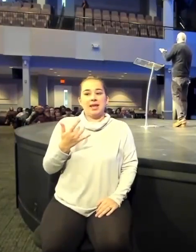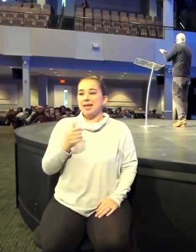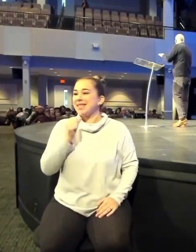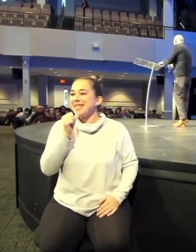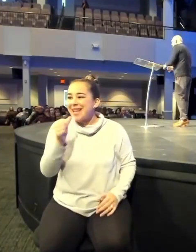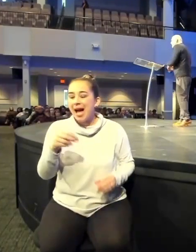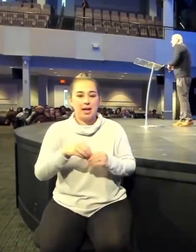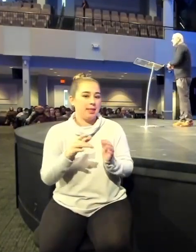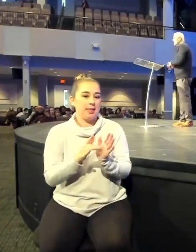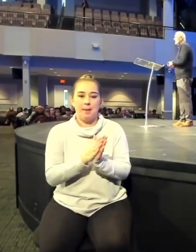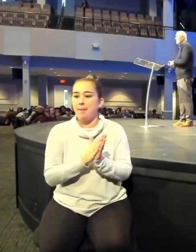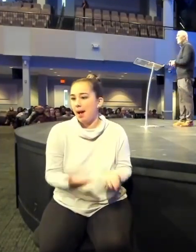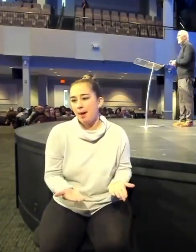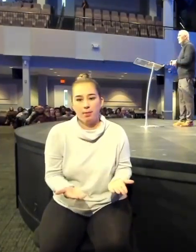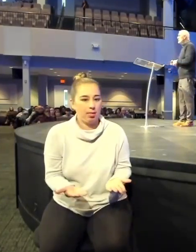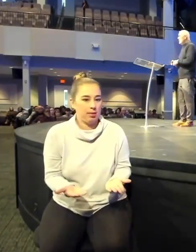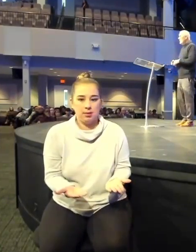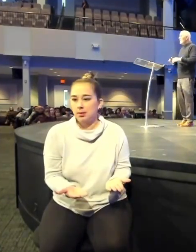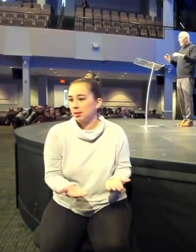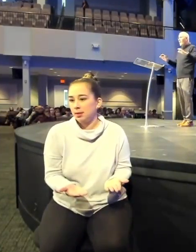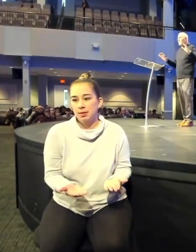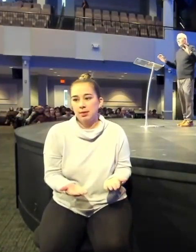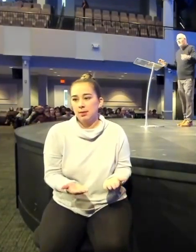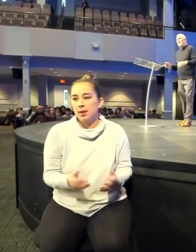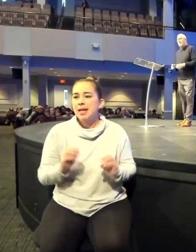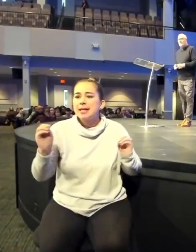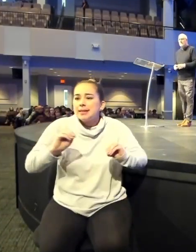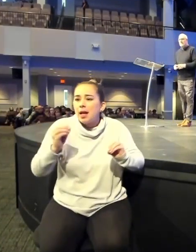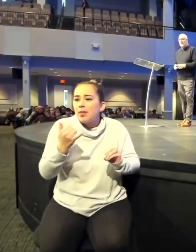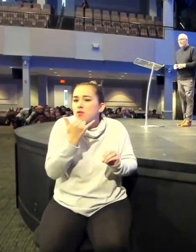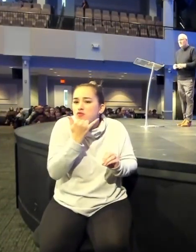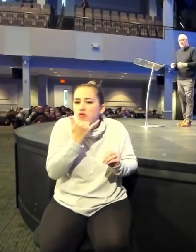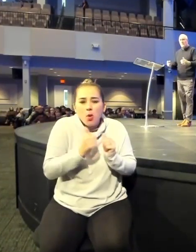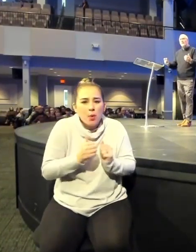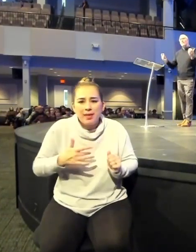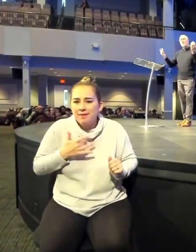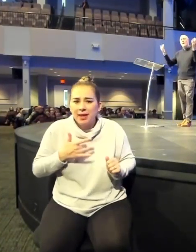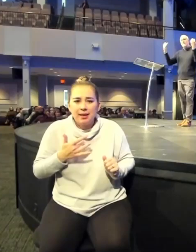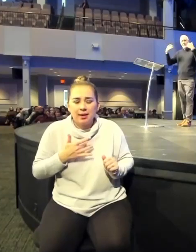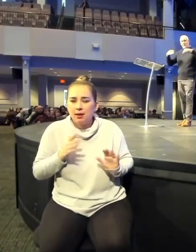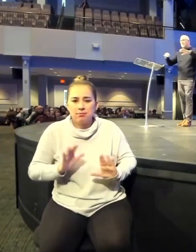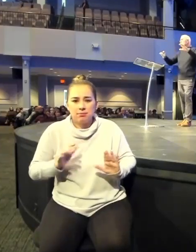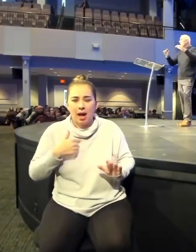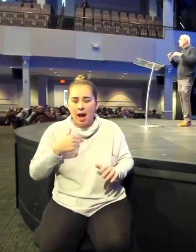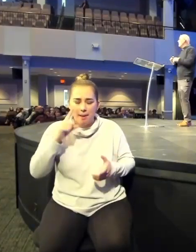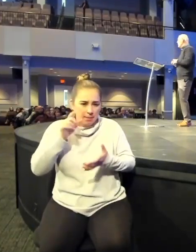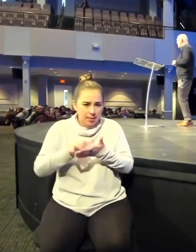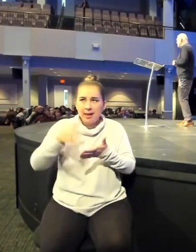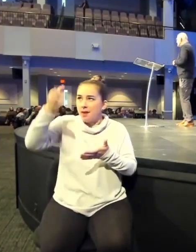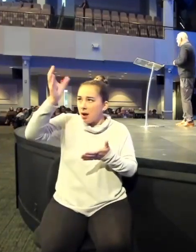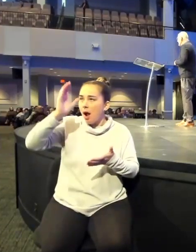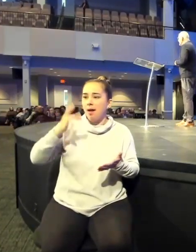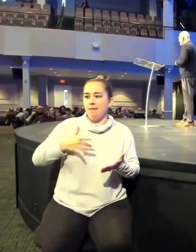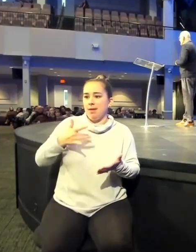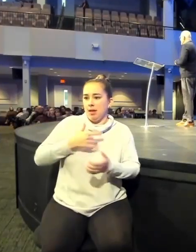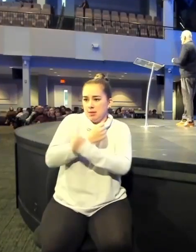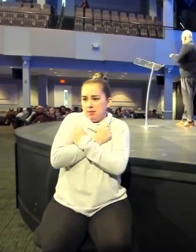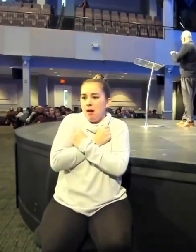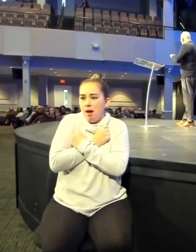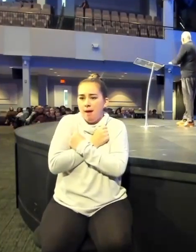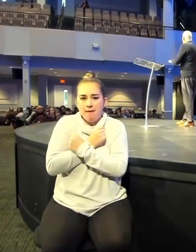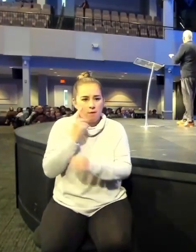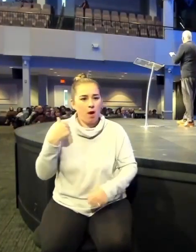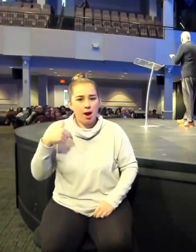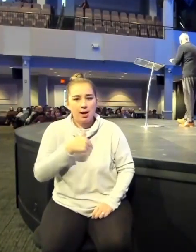in the Bible. There's nothing wrong with feeling. I certainly believe that God feels love for us.